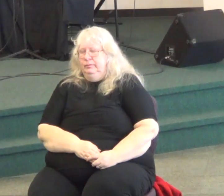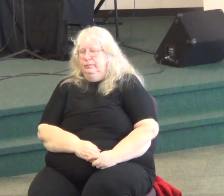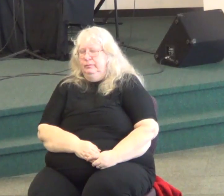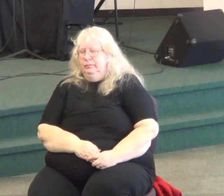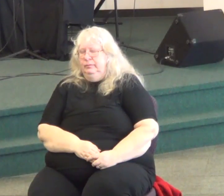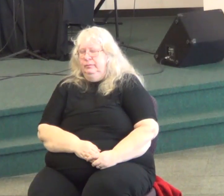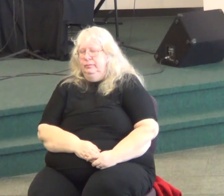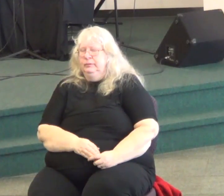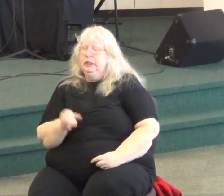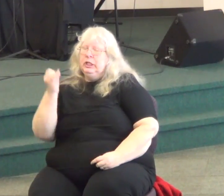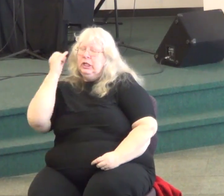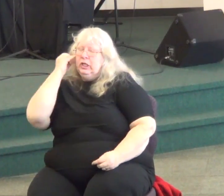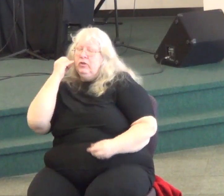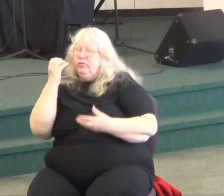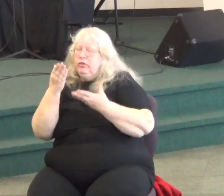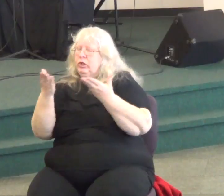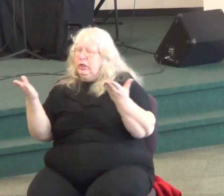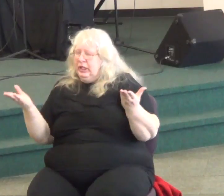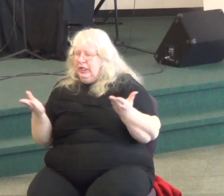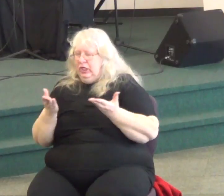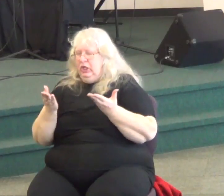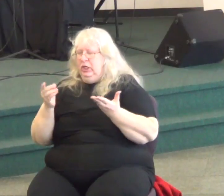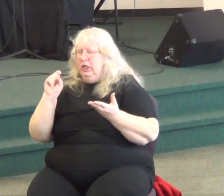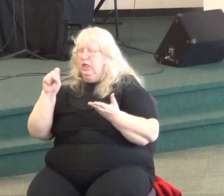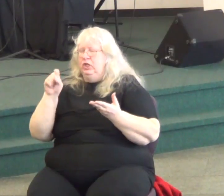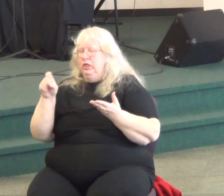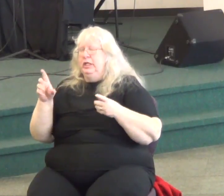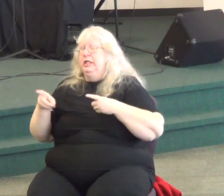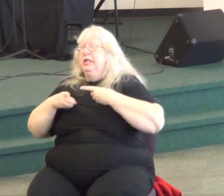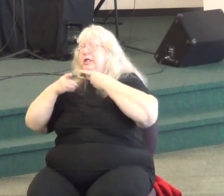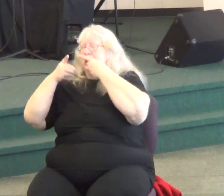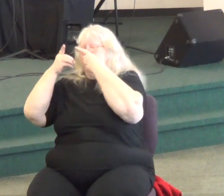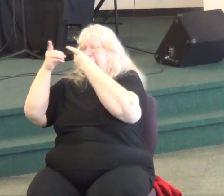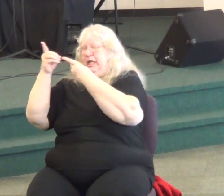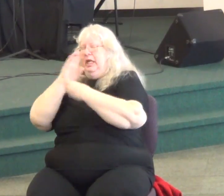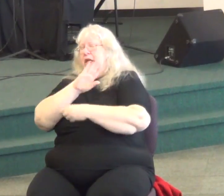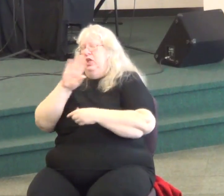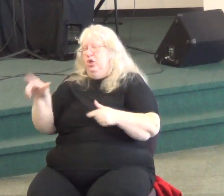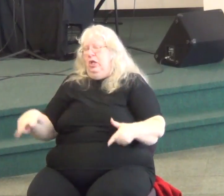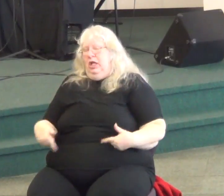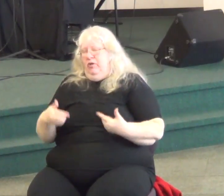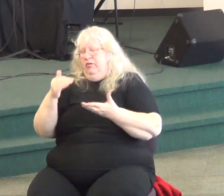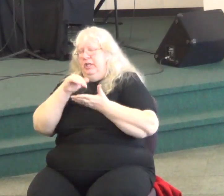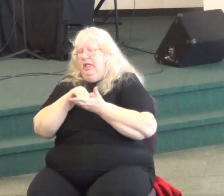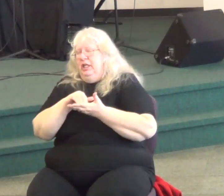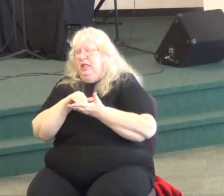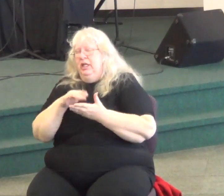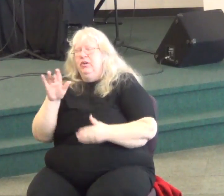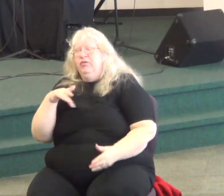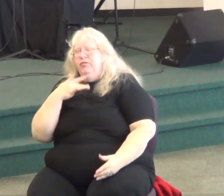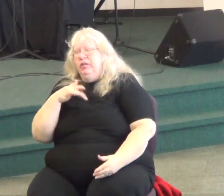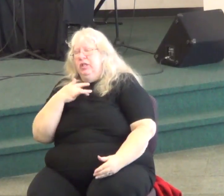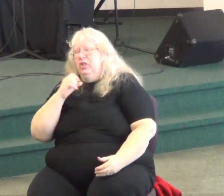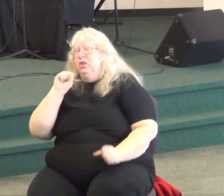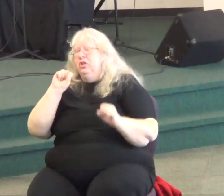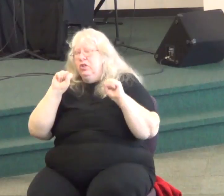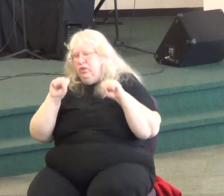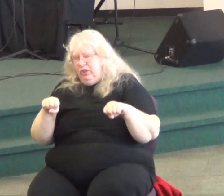If you're here and you need to rededicate your life, if you feel you could just do a little bit better